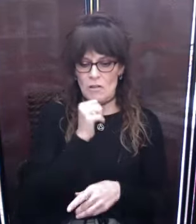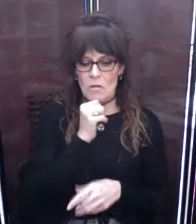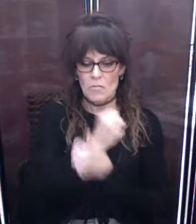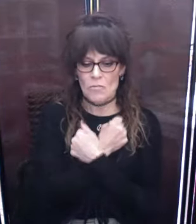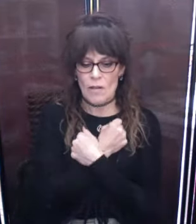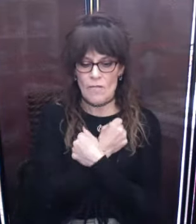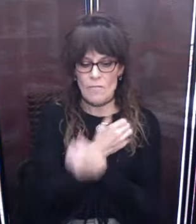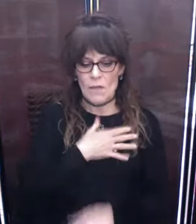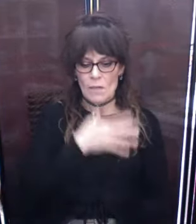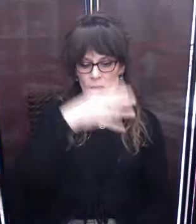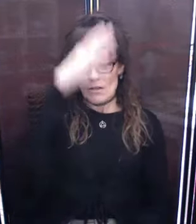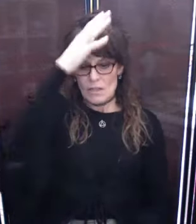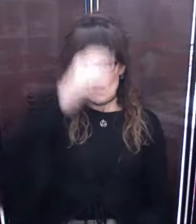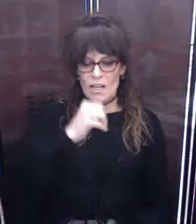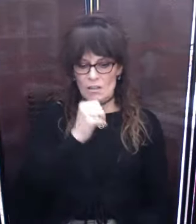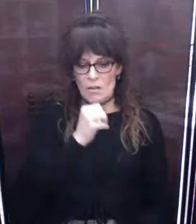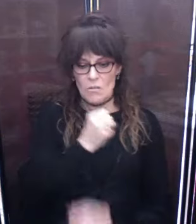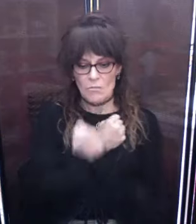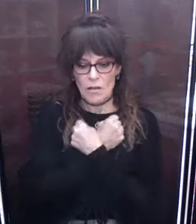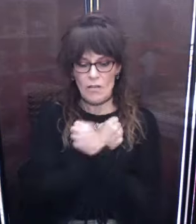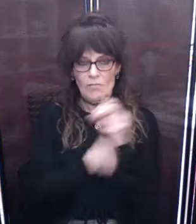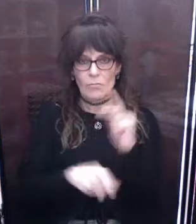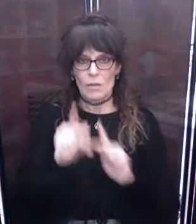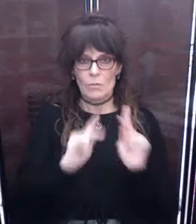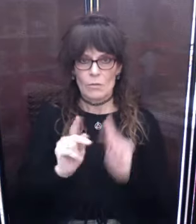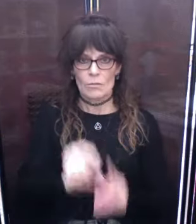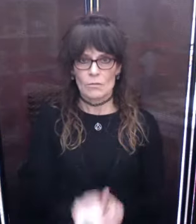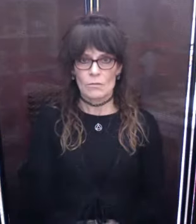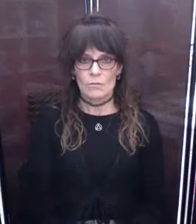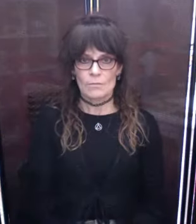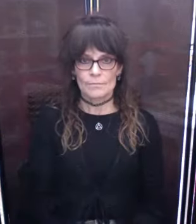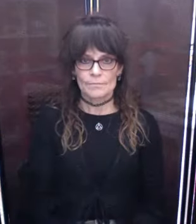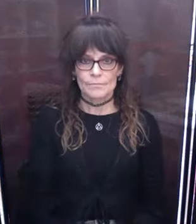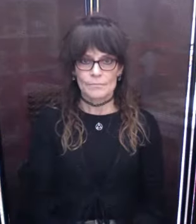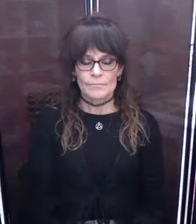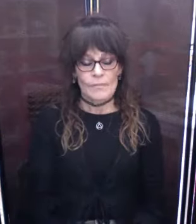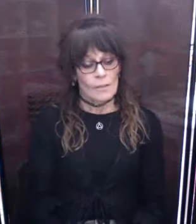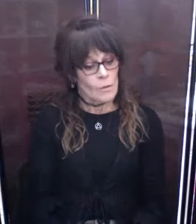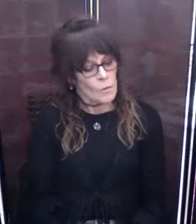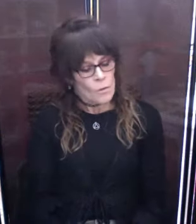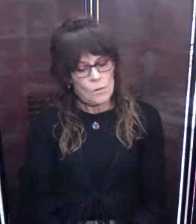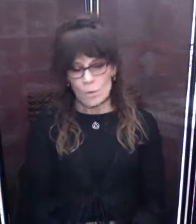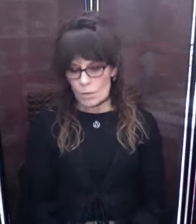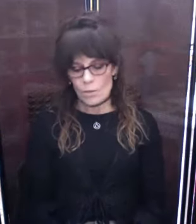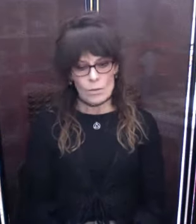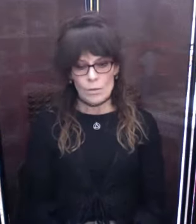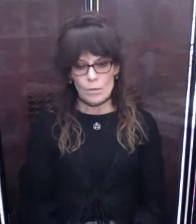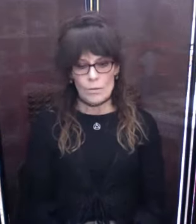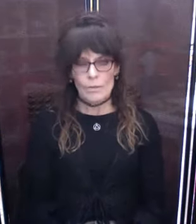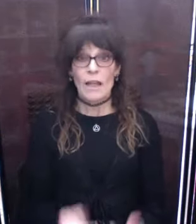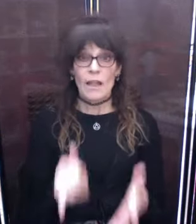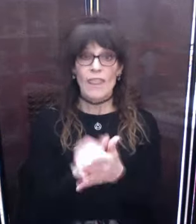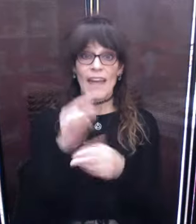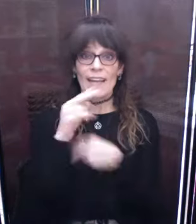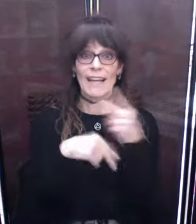I don't really love people. You bring that kind of that kind of heavy-handed